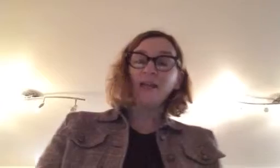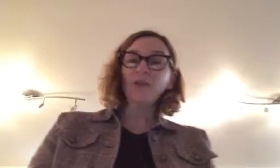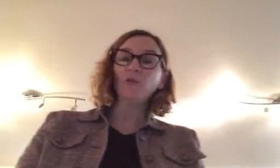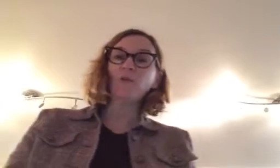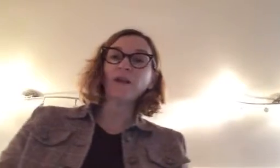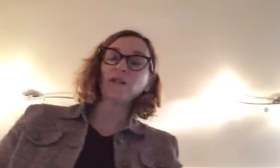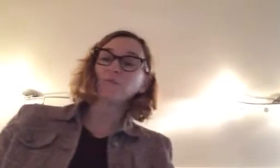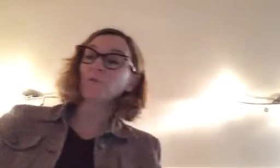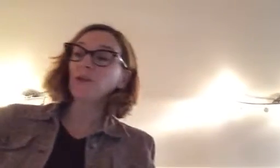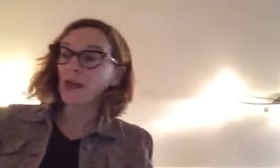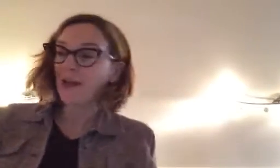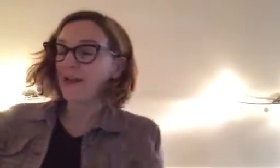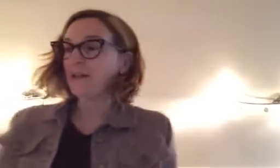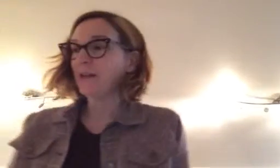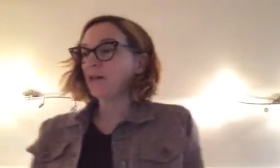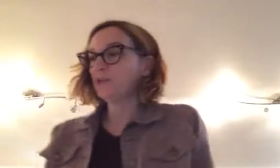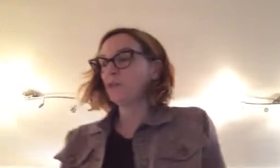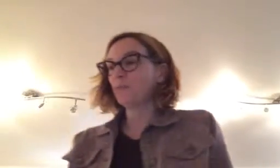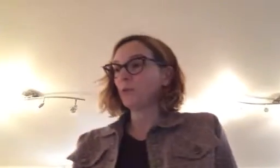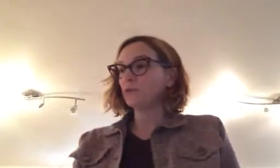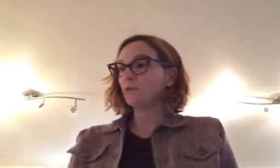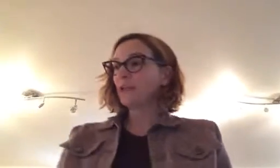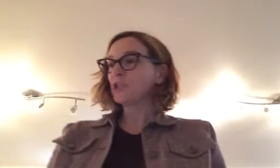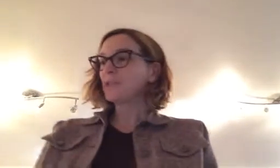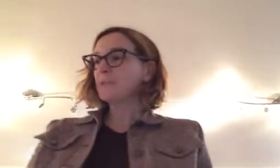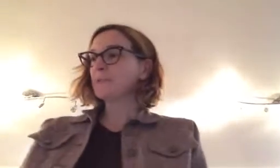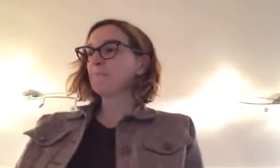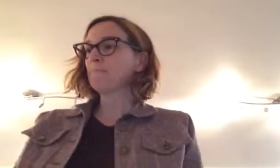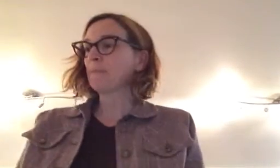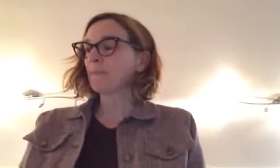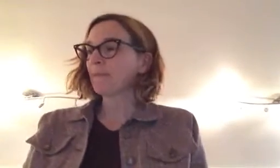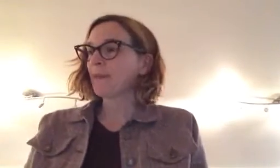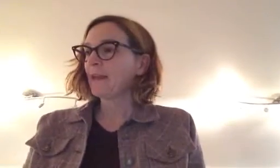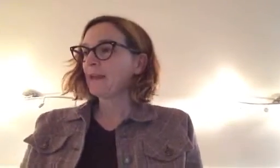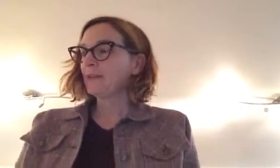Paine, who writes a reply to Burke's reflections.